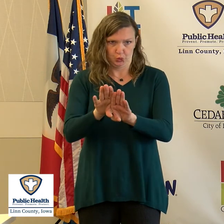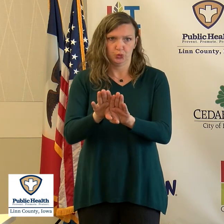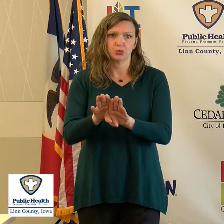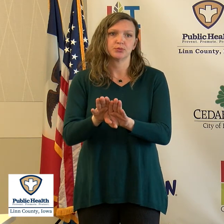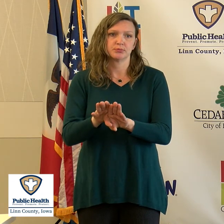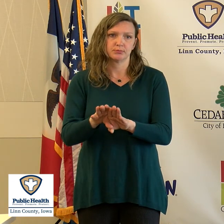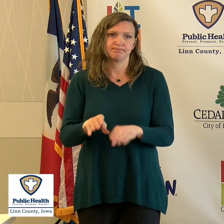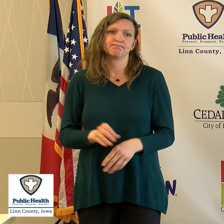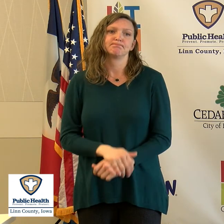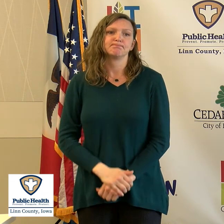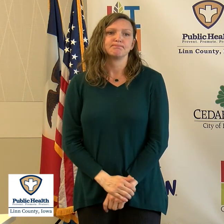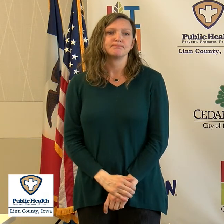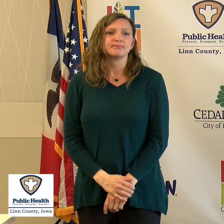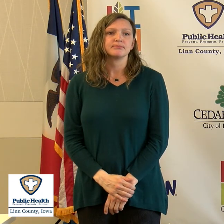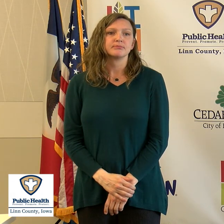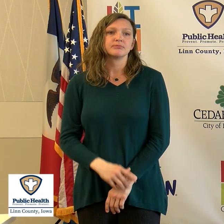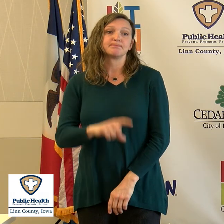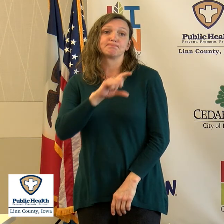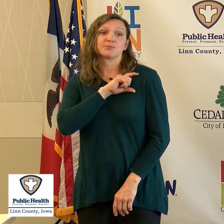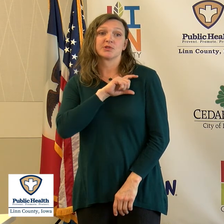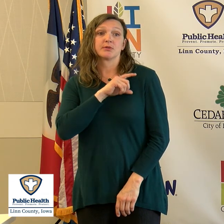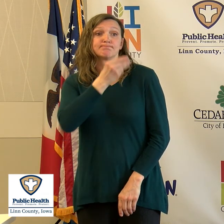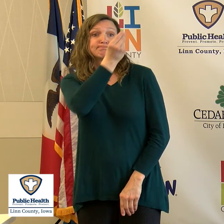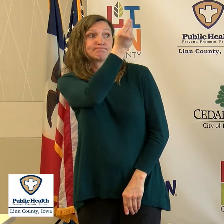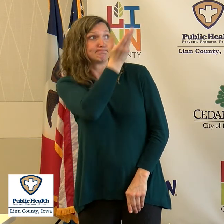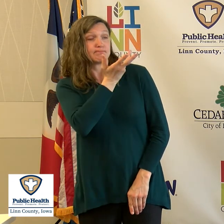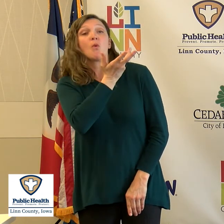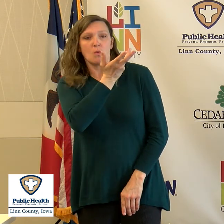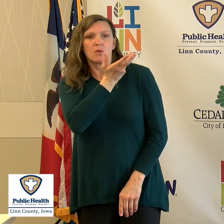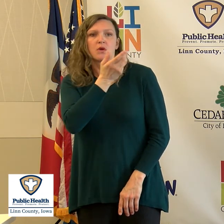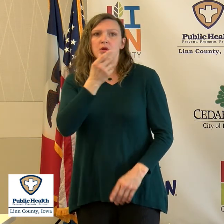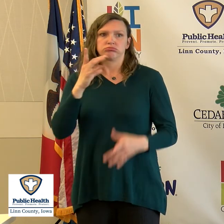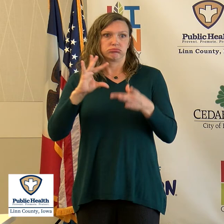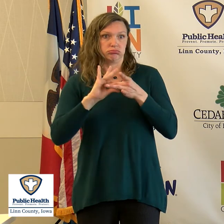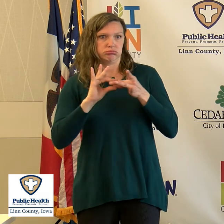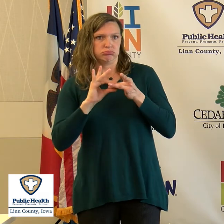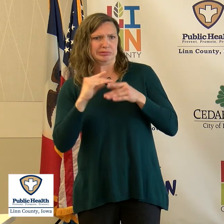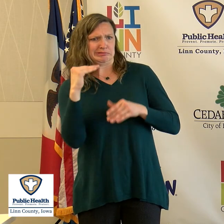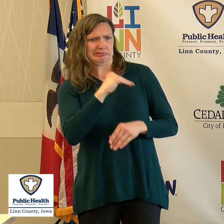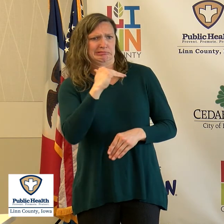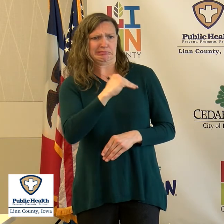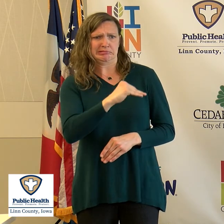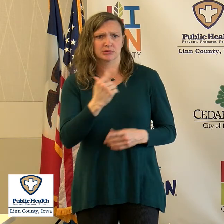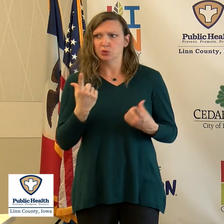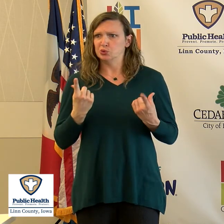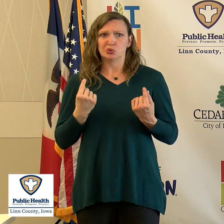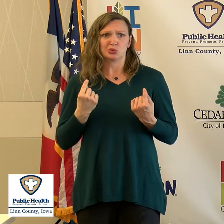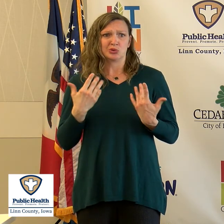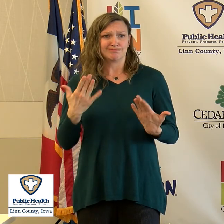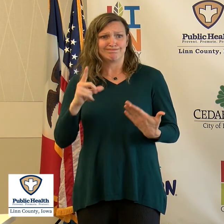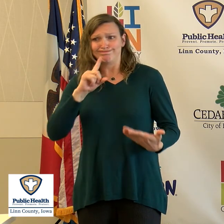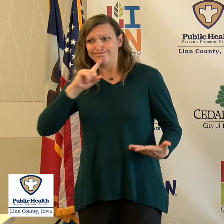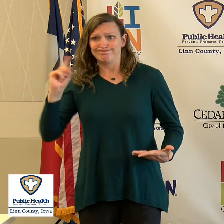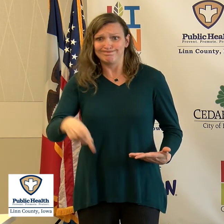The police department has been receiving questions about additional enforcement-related activities related to the